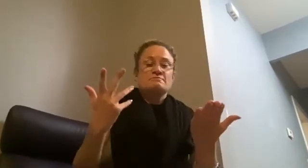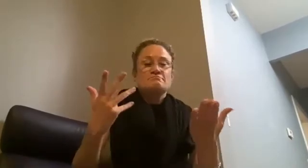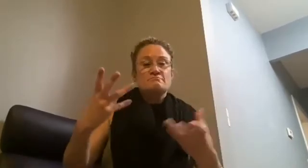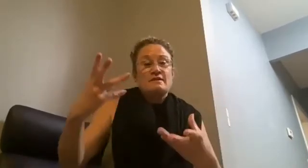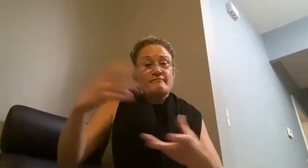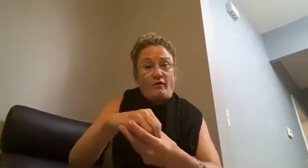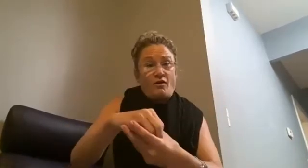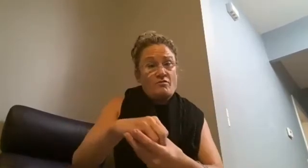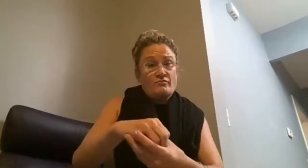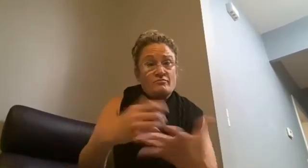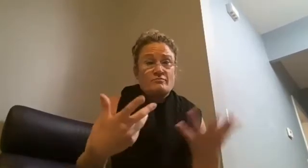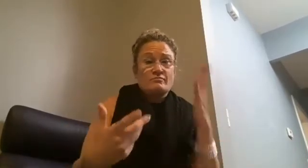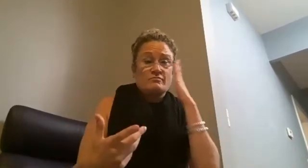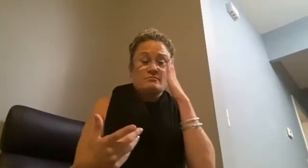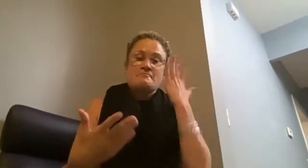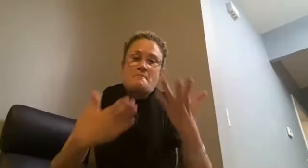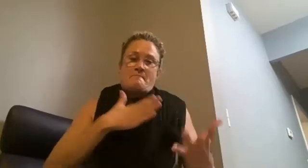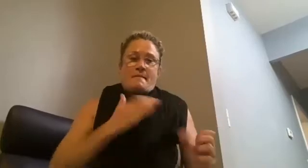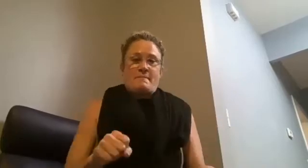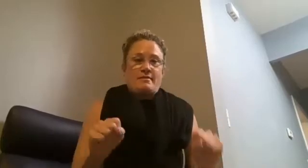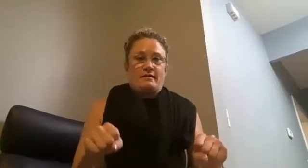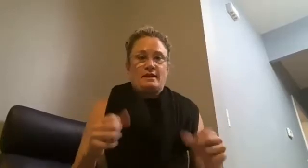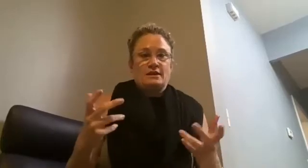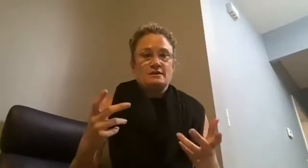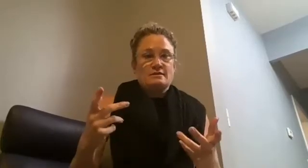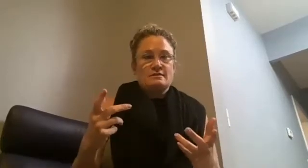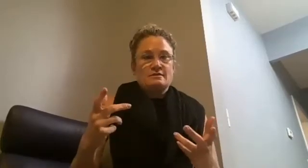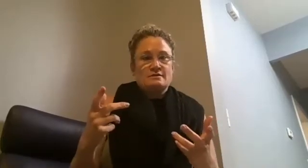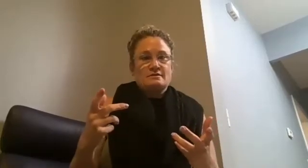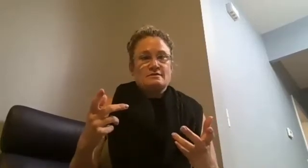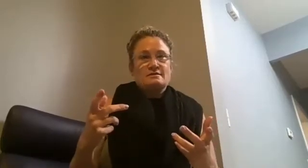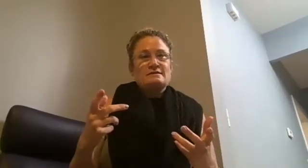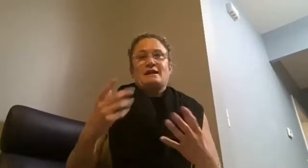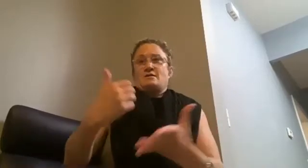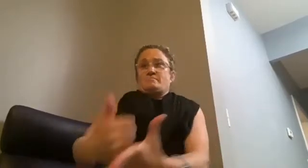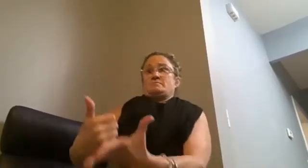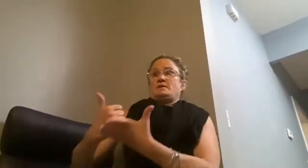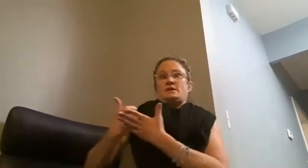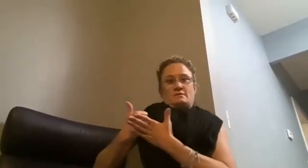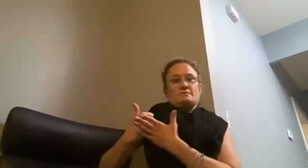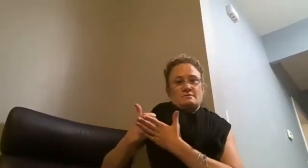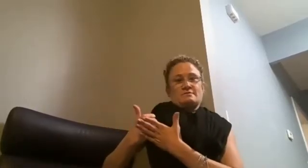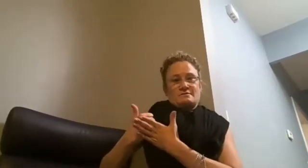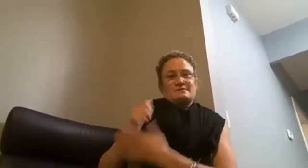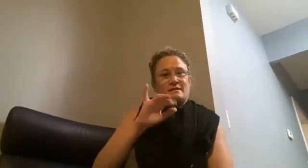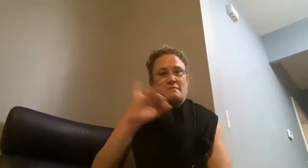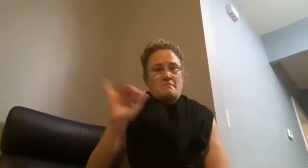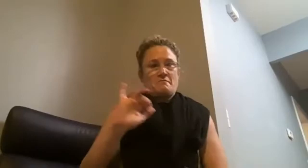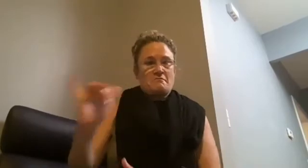that I believe, to the best of my ability, repays the debt to the dudes that were in my early days doing that thing in meetings where they were